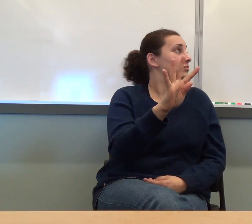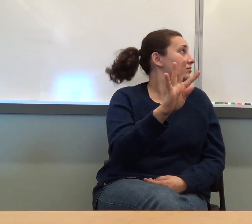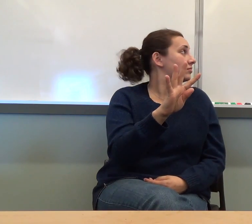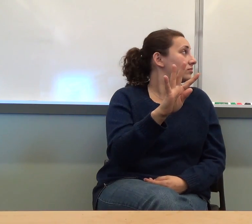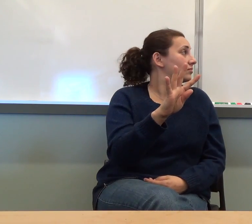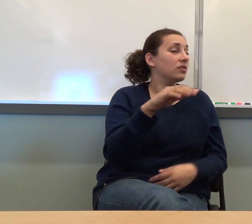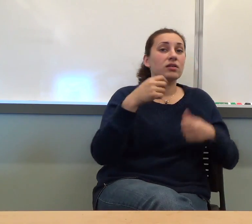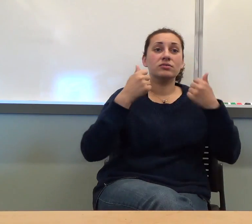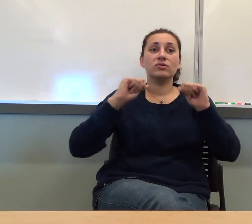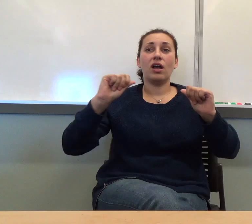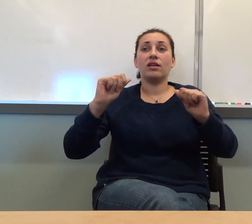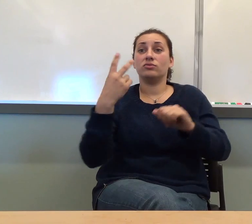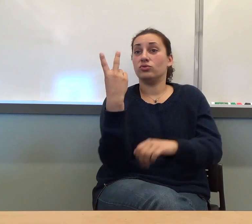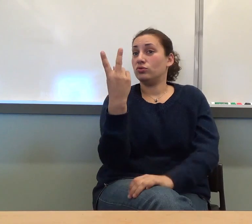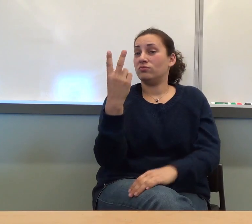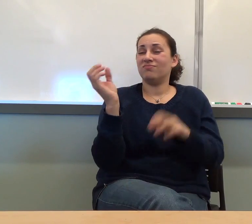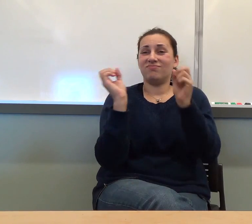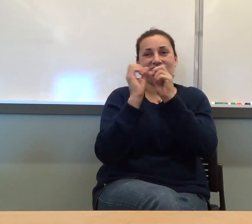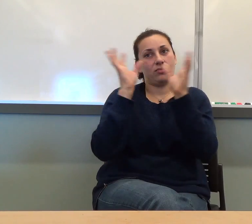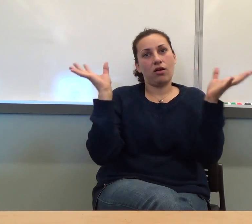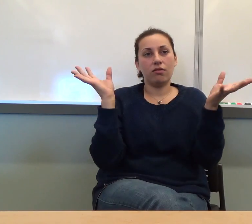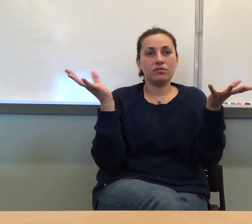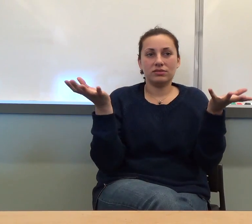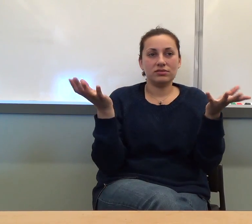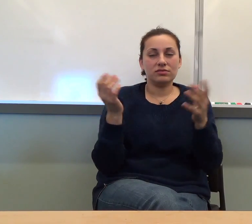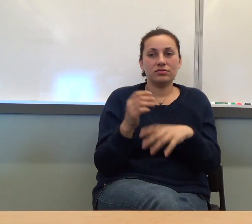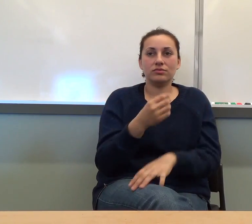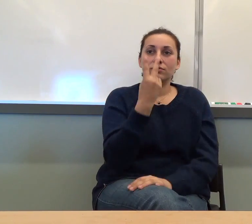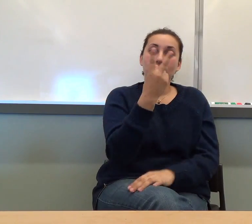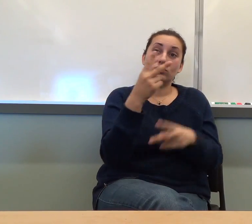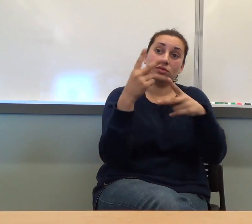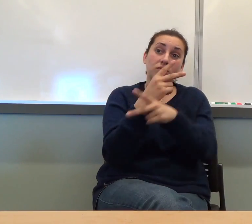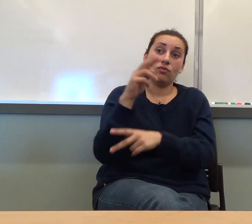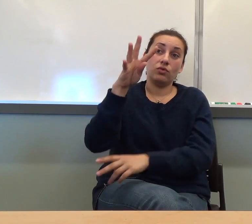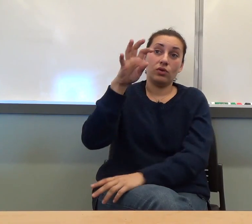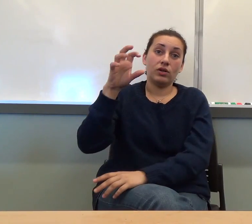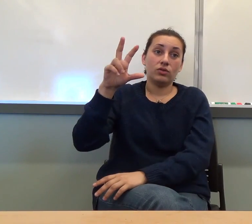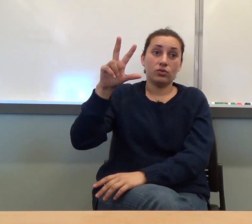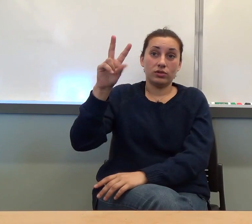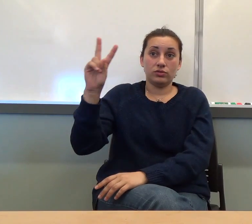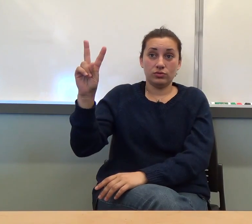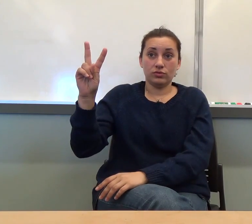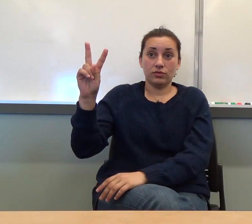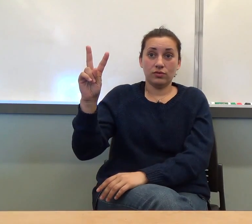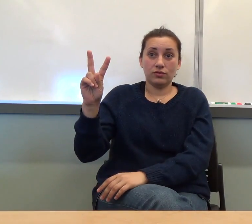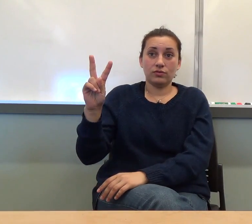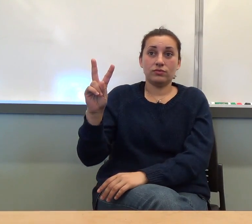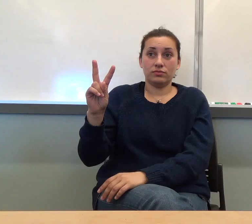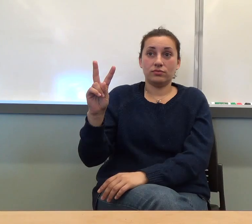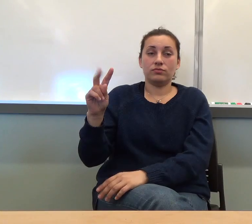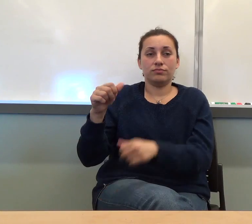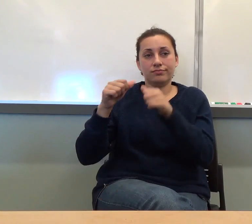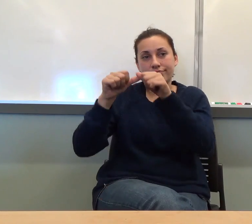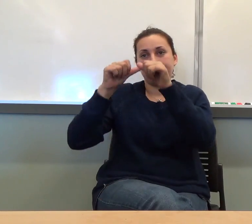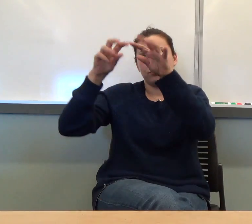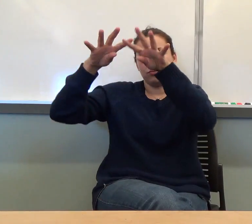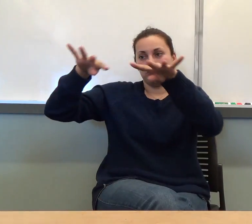again, a 2. That's the obvious one. 2 times 432. And it keeps on going. 2